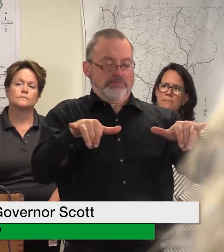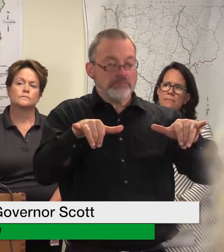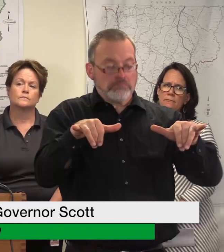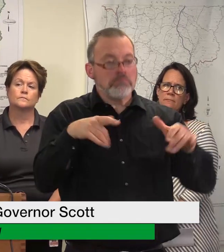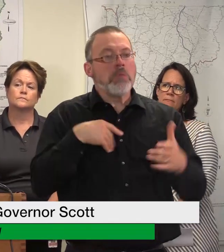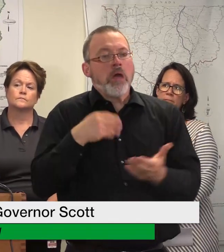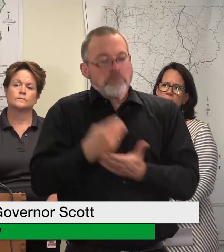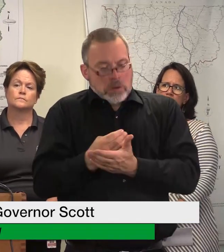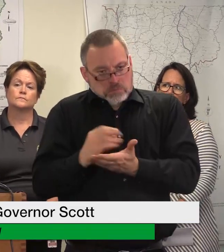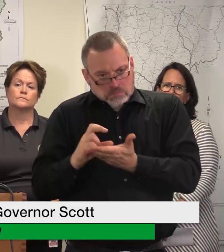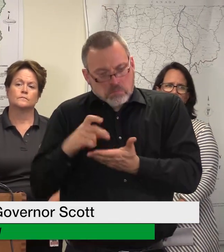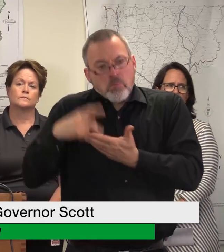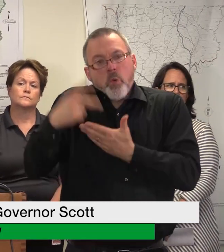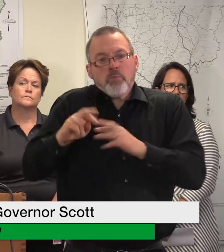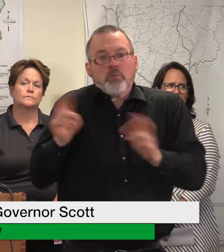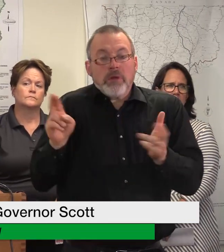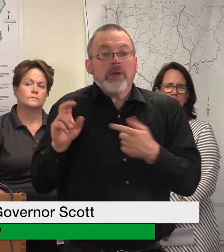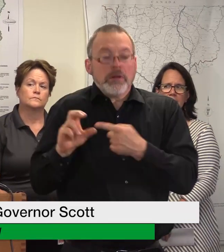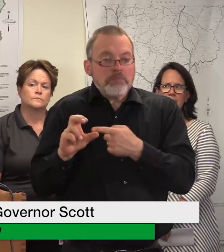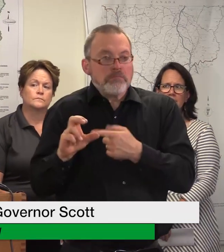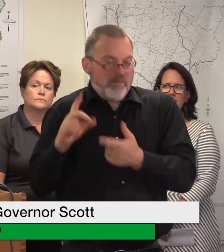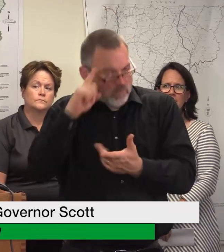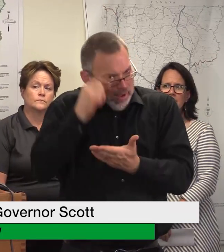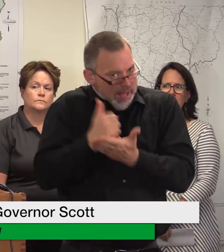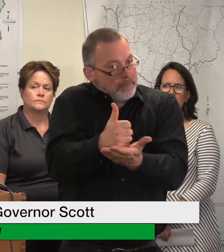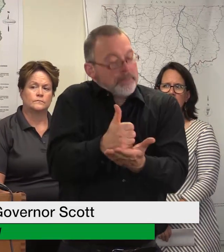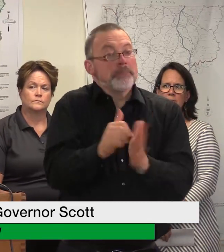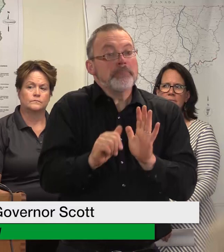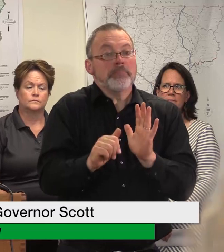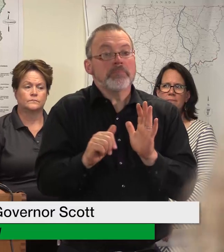that. I might refer to